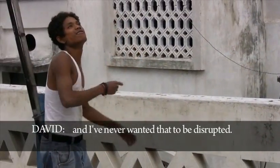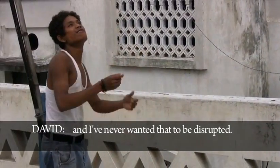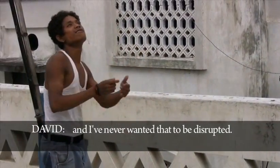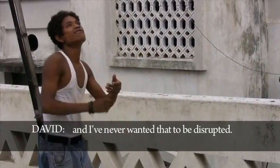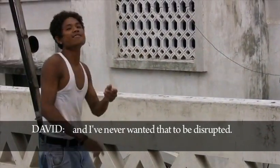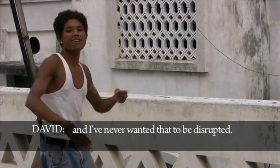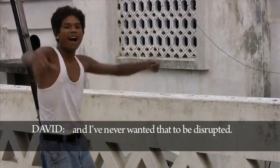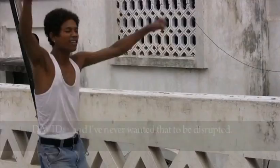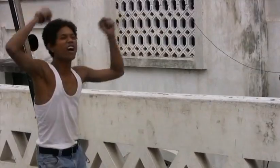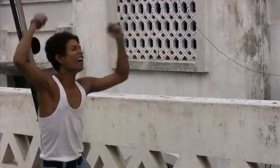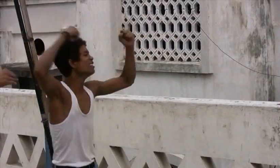disrupted.